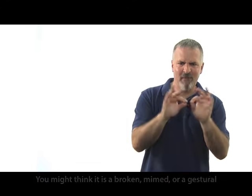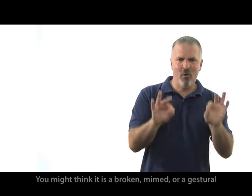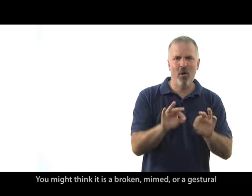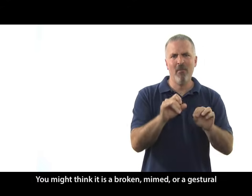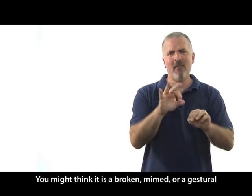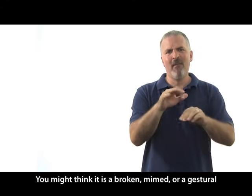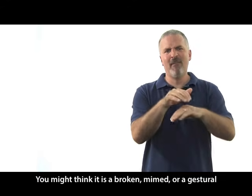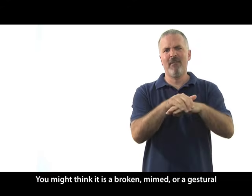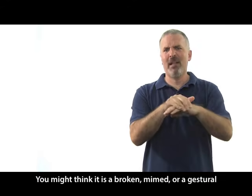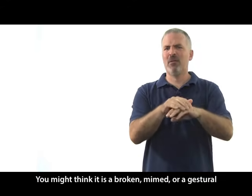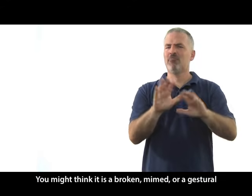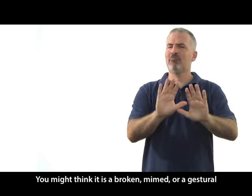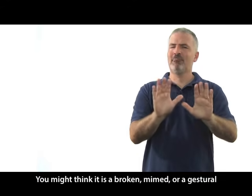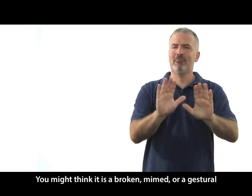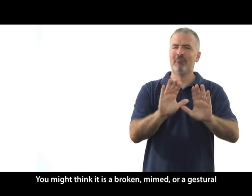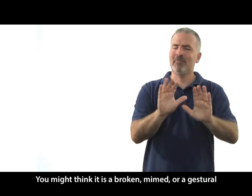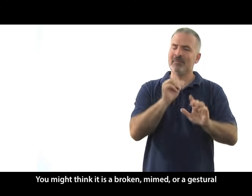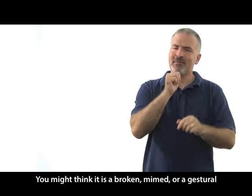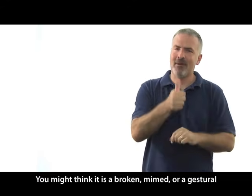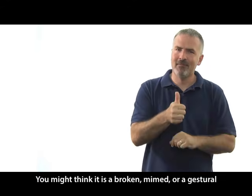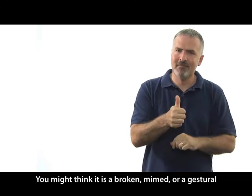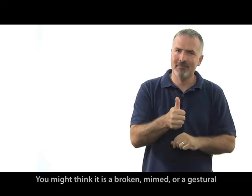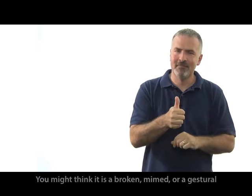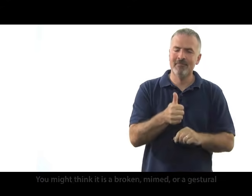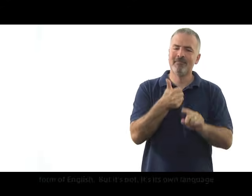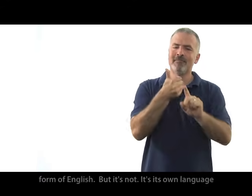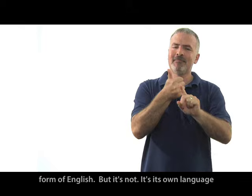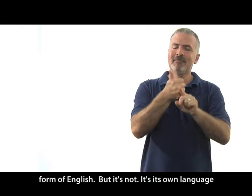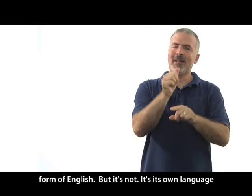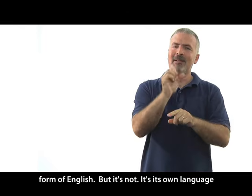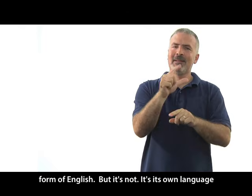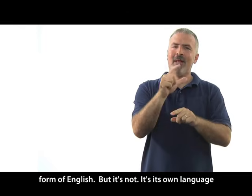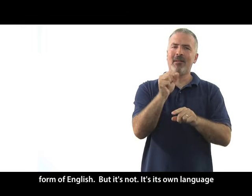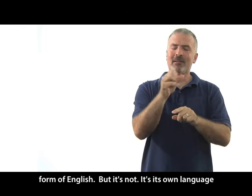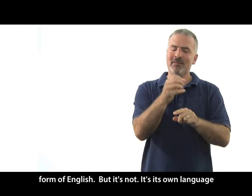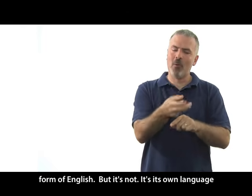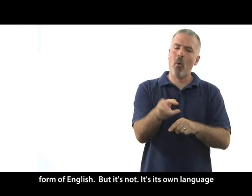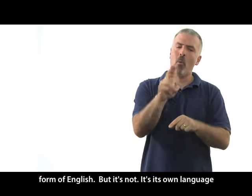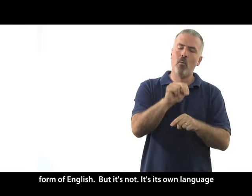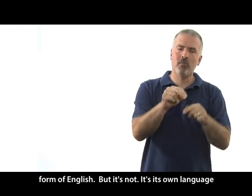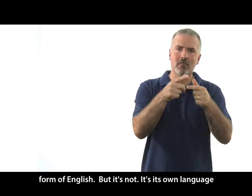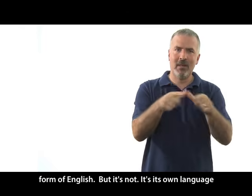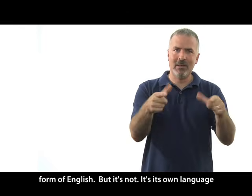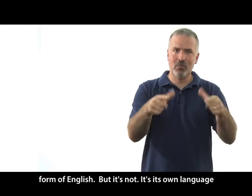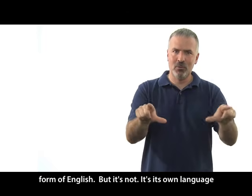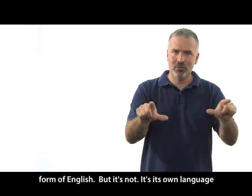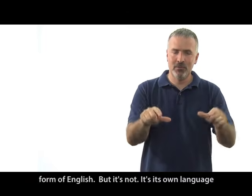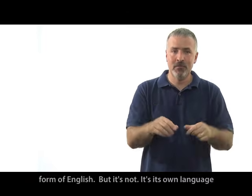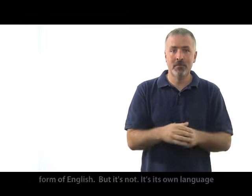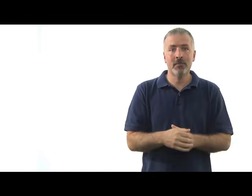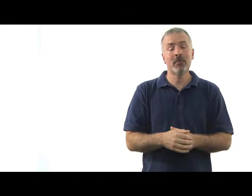You might think it's a broken, mimed, or gestural form of English, but it's not. It's its own language.